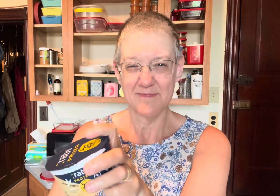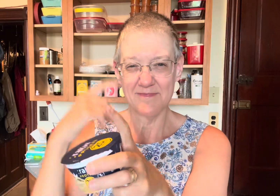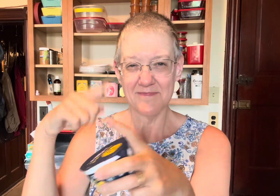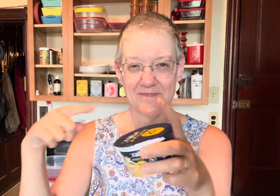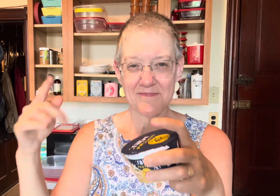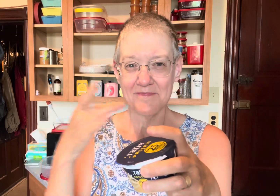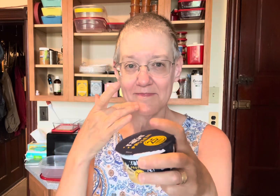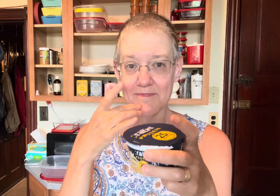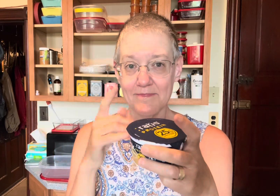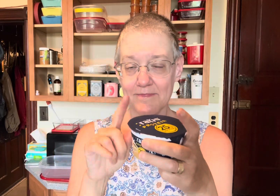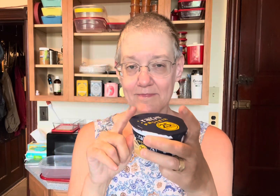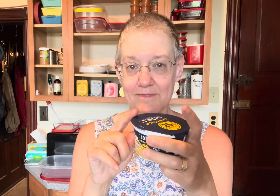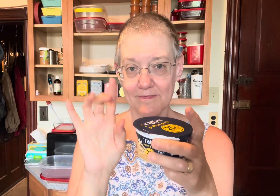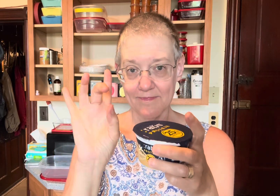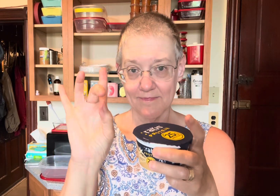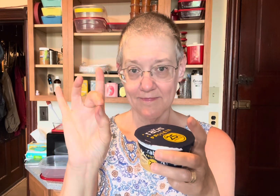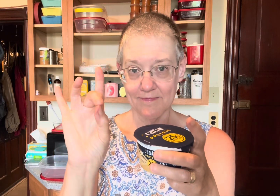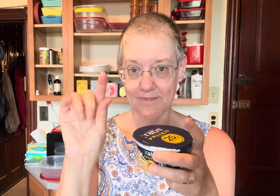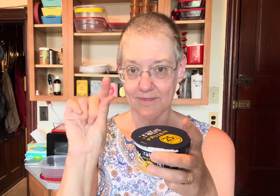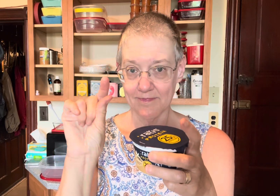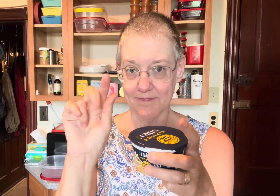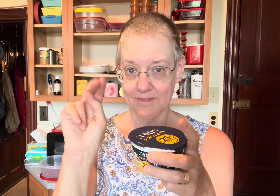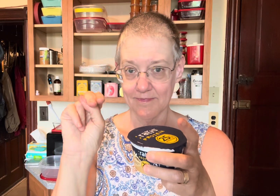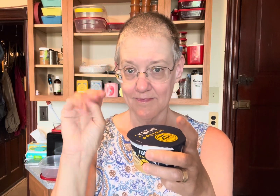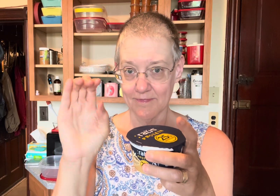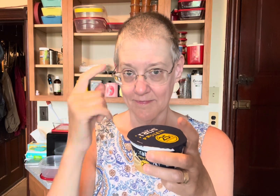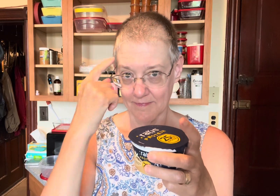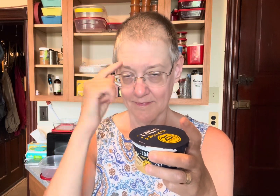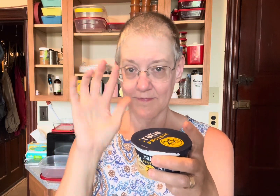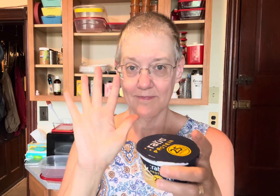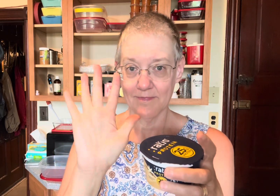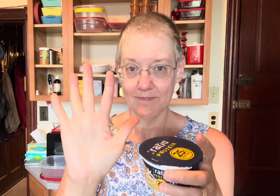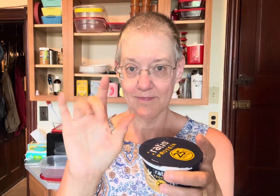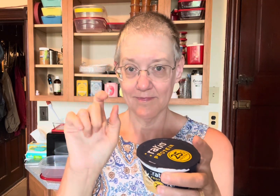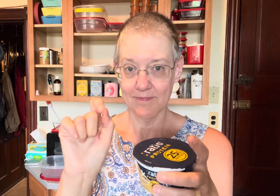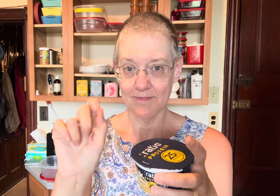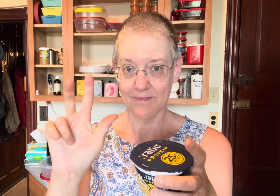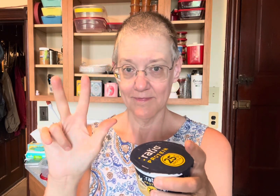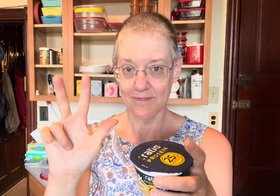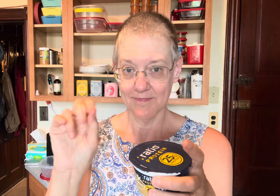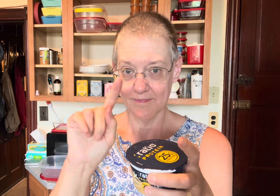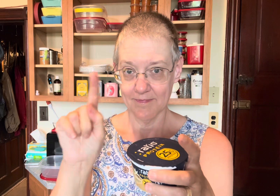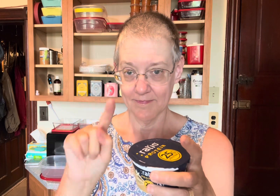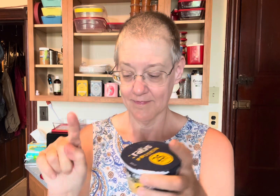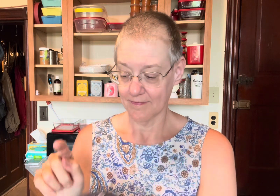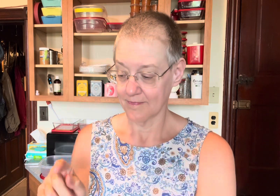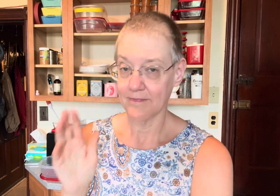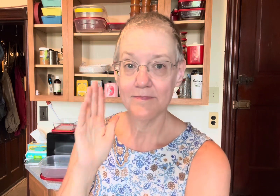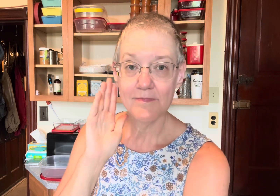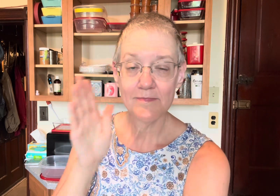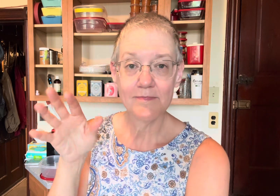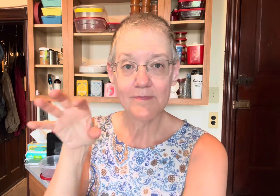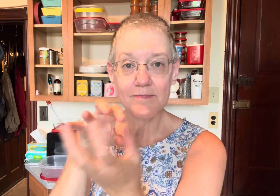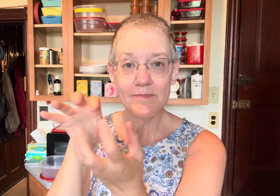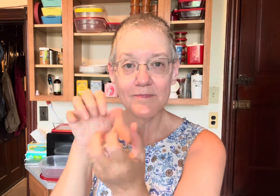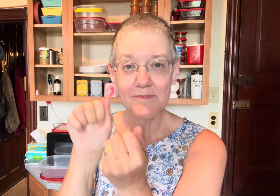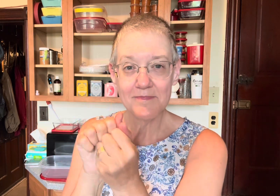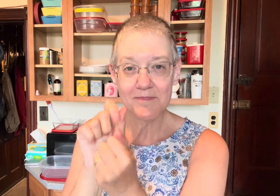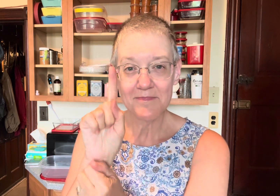This is the vanilla, but they have a variety of flavors. 8 grams of net carbs for 5.3 ounces of yogurt. I'm going to